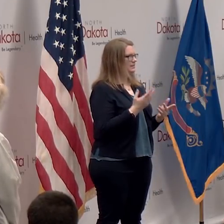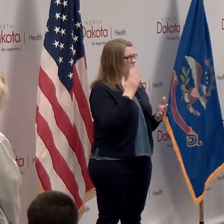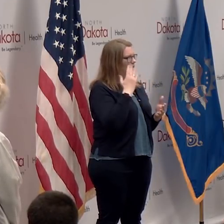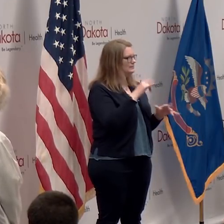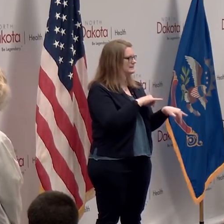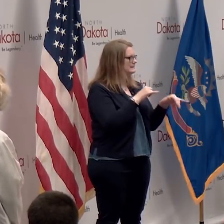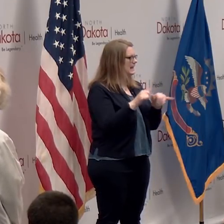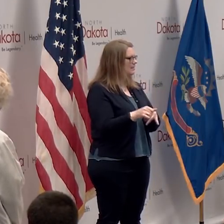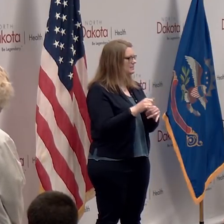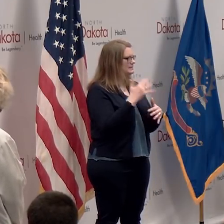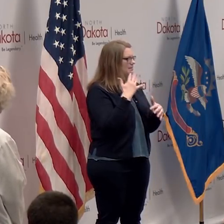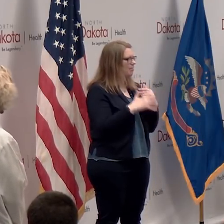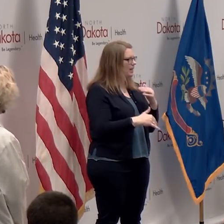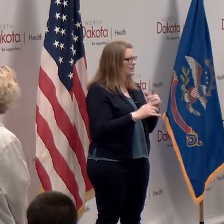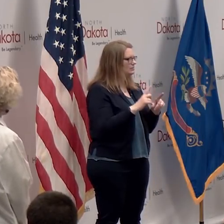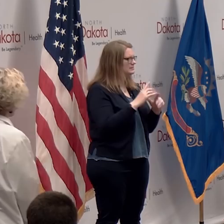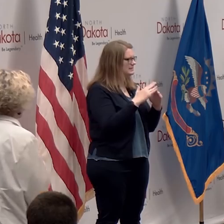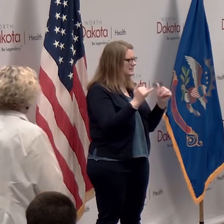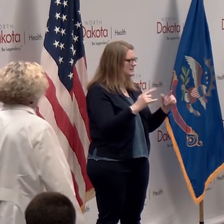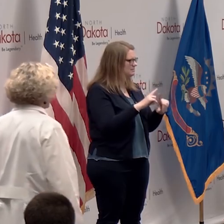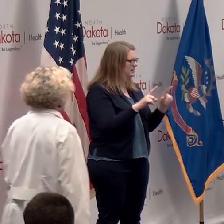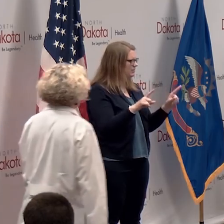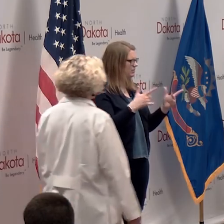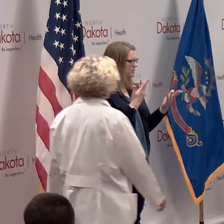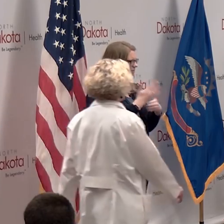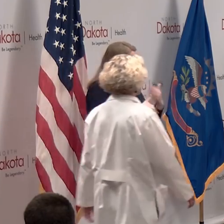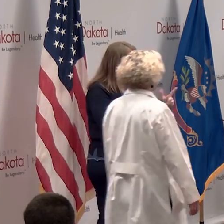given blood? Is it just like that, or is it different? But come on up.